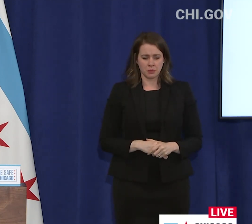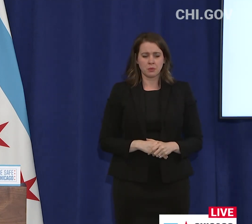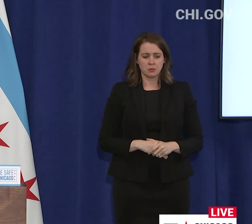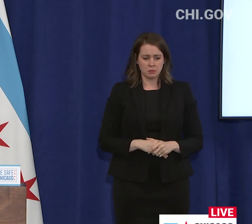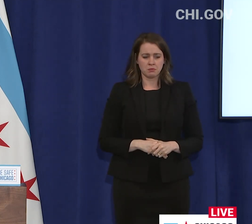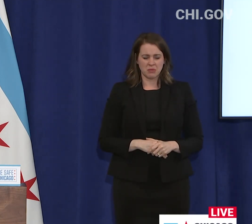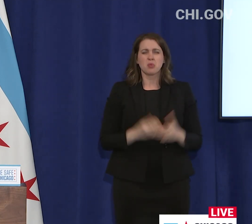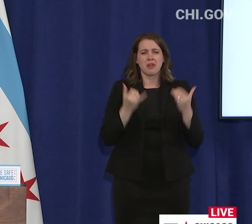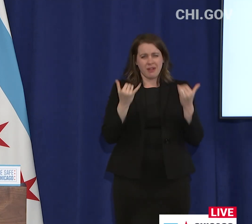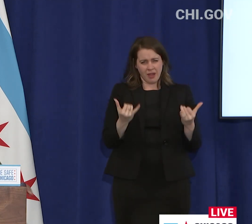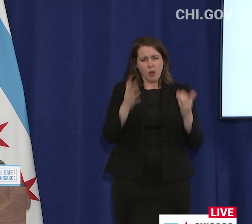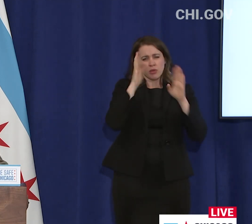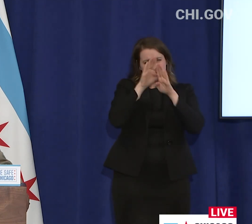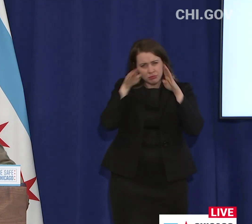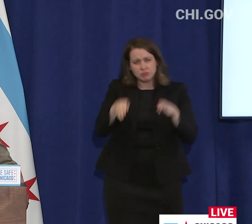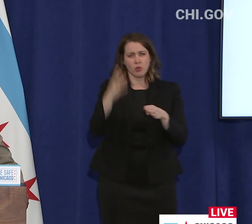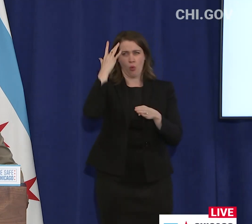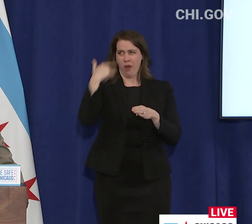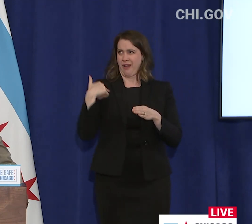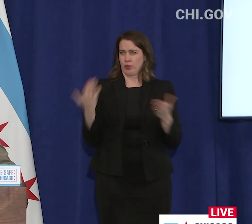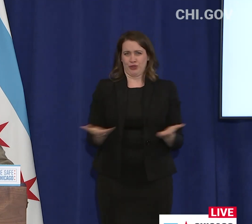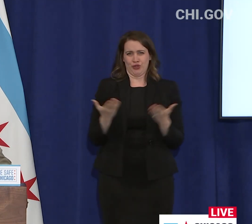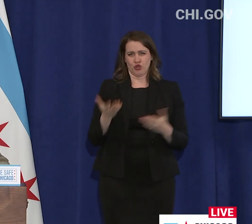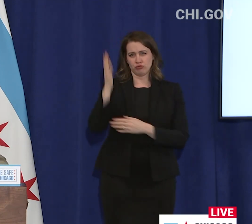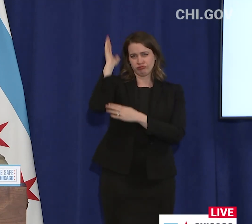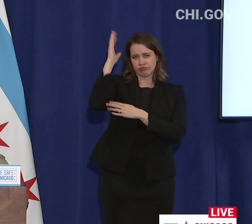the purpose of our gathering here today.